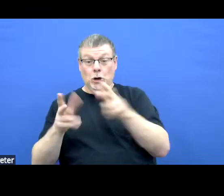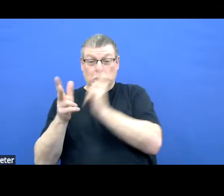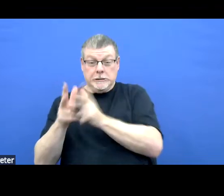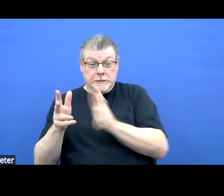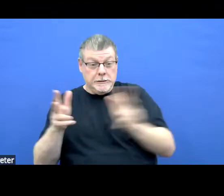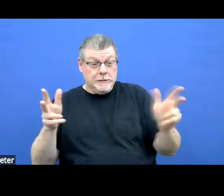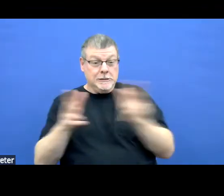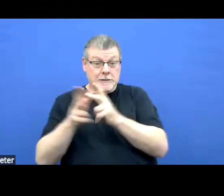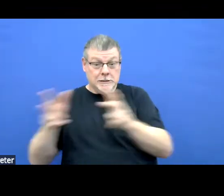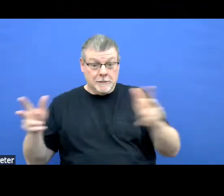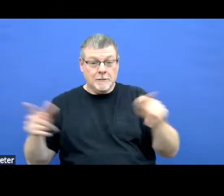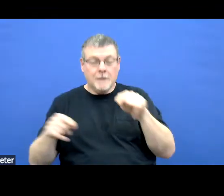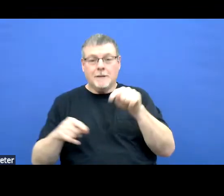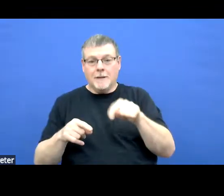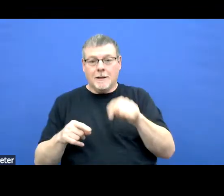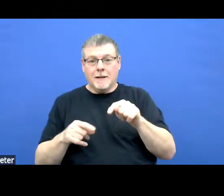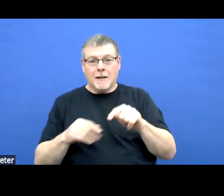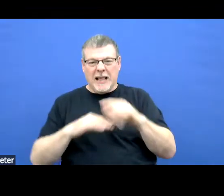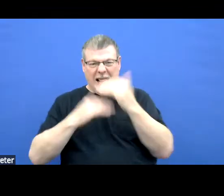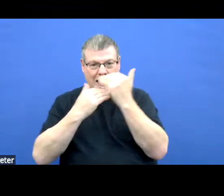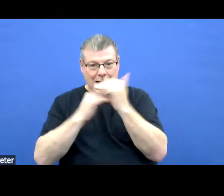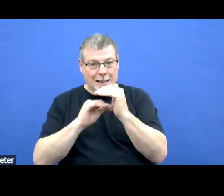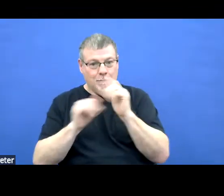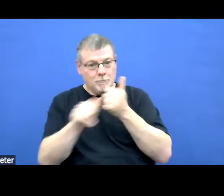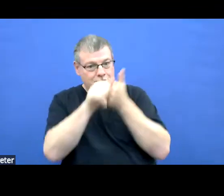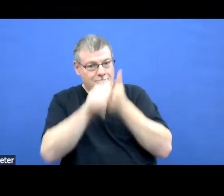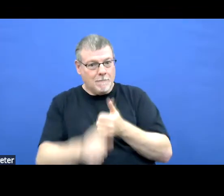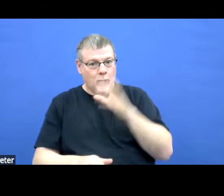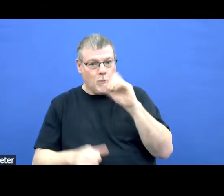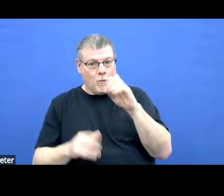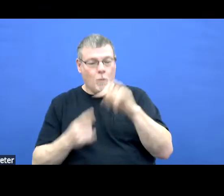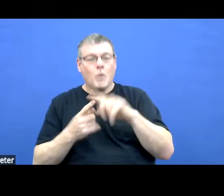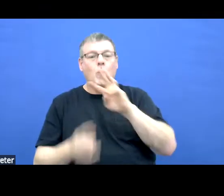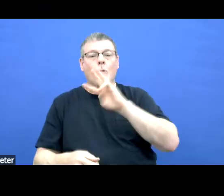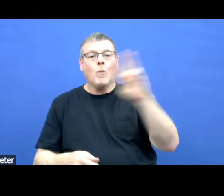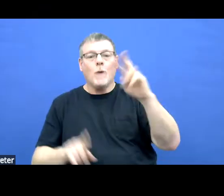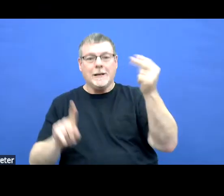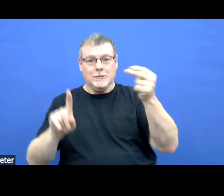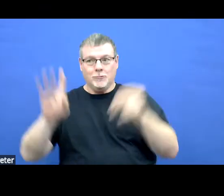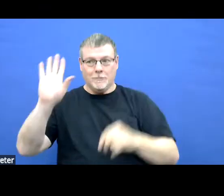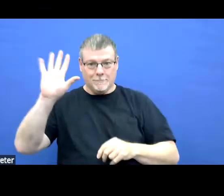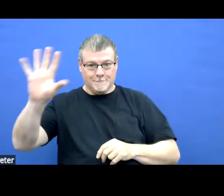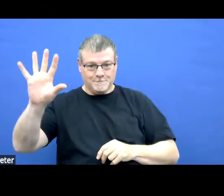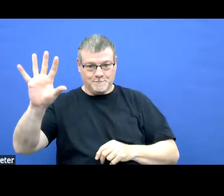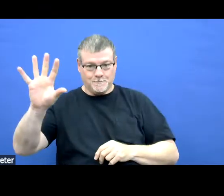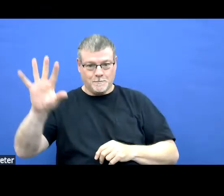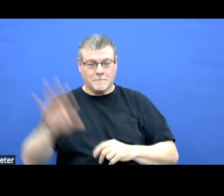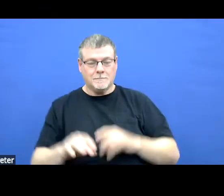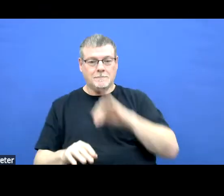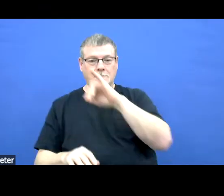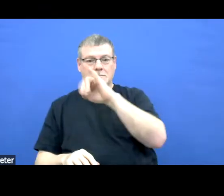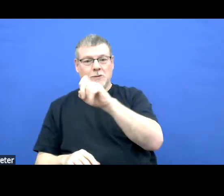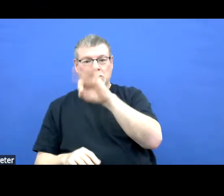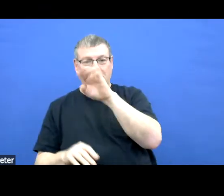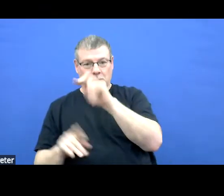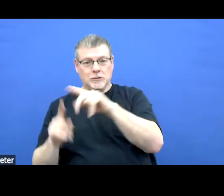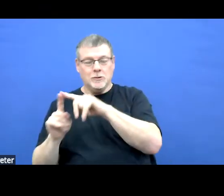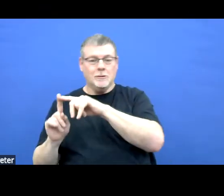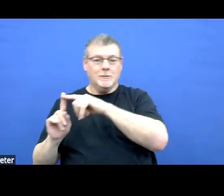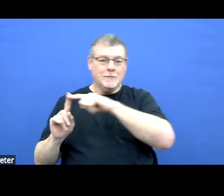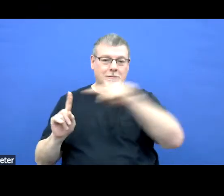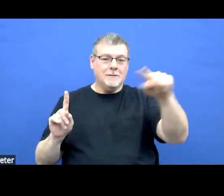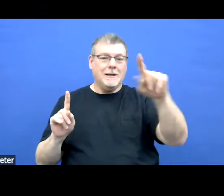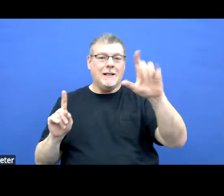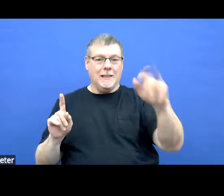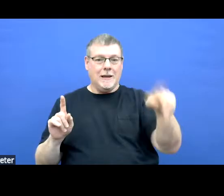huge, they're limited, if you read our code, they're limited to West Henrietta Road from Jefferson Road to Lehigh Station Road.